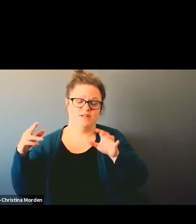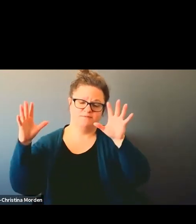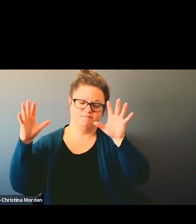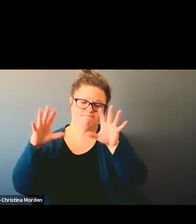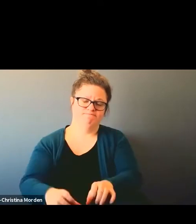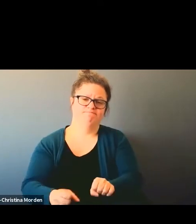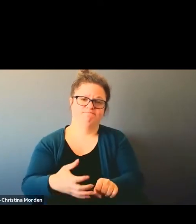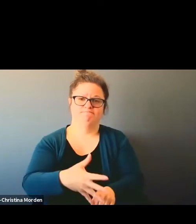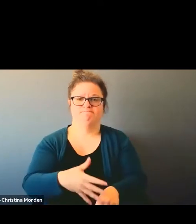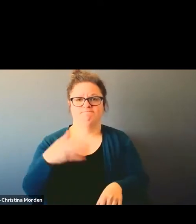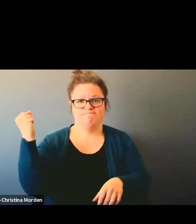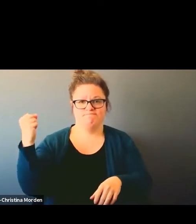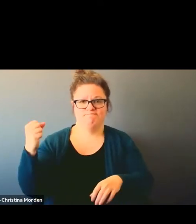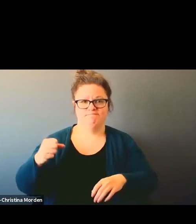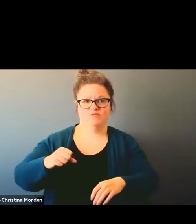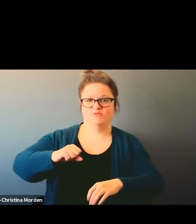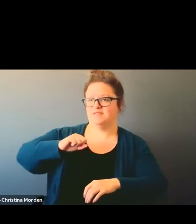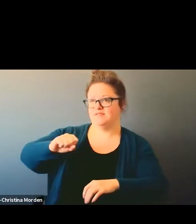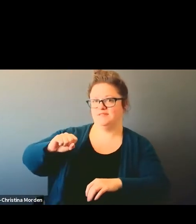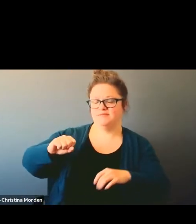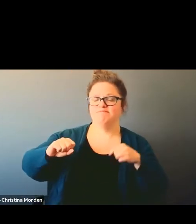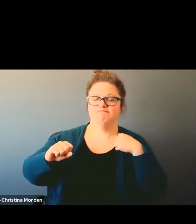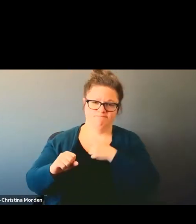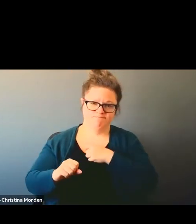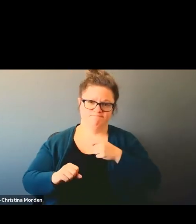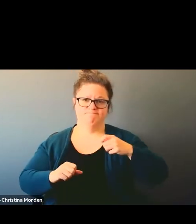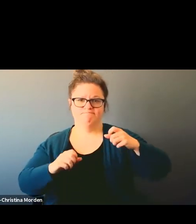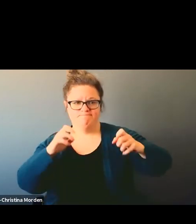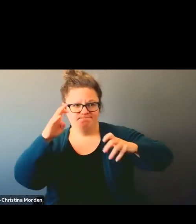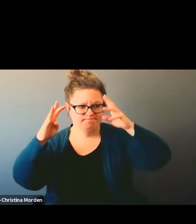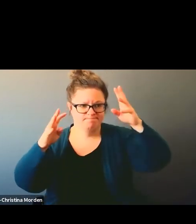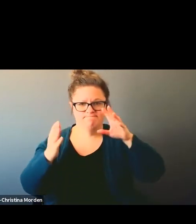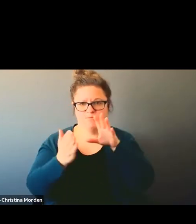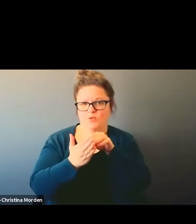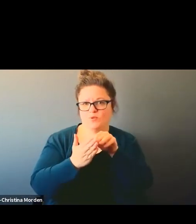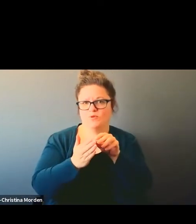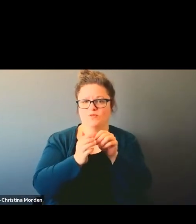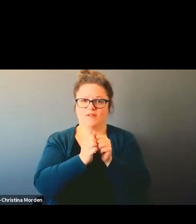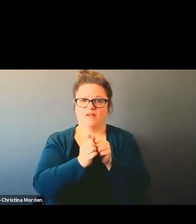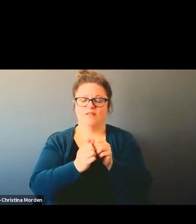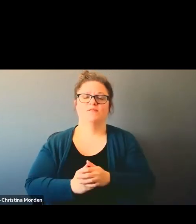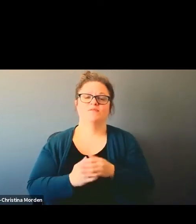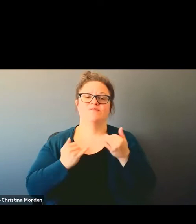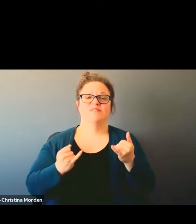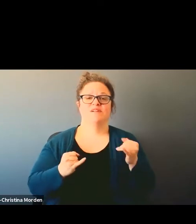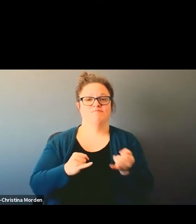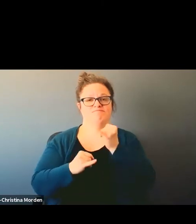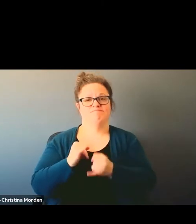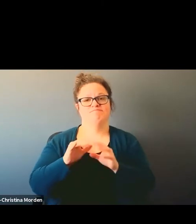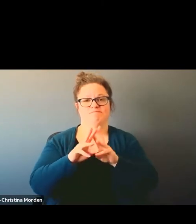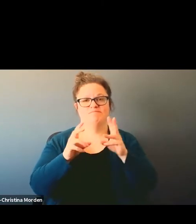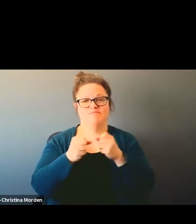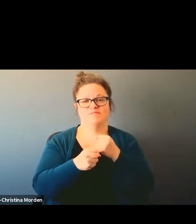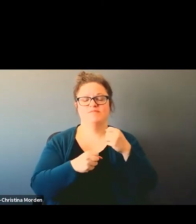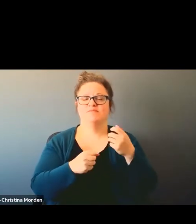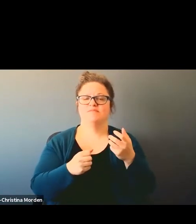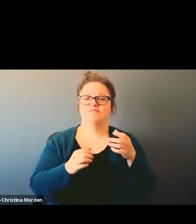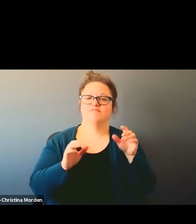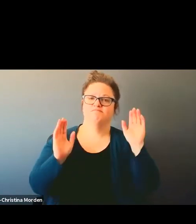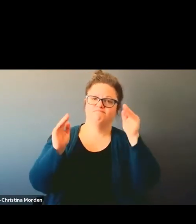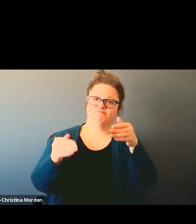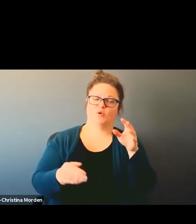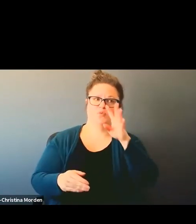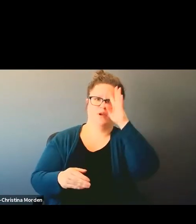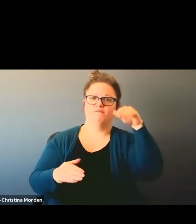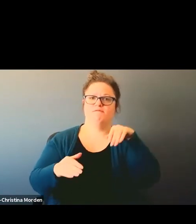resistance as we create and learn together. Today is our last workshop in the Creative Accessibility series, so a